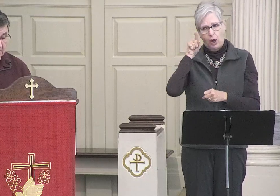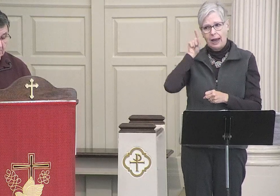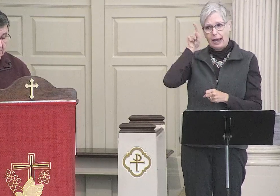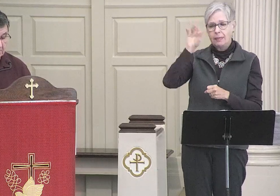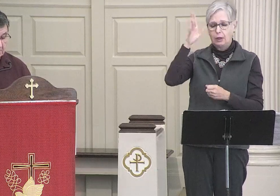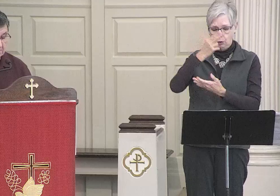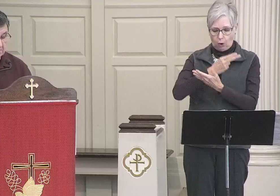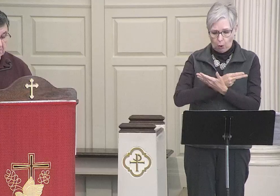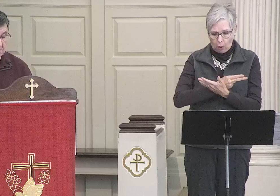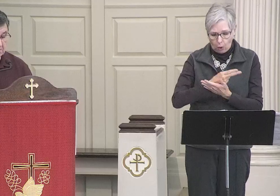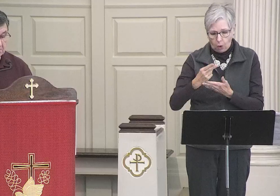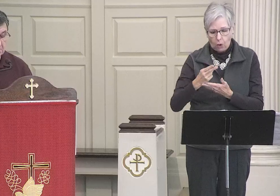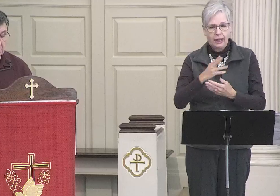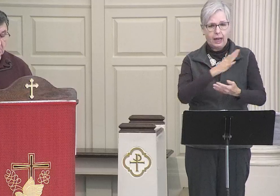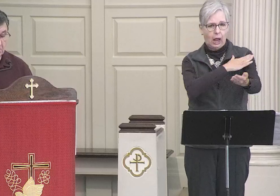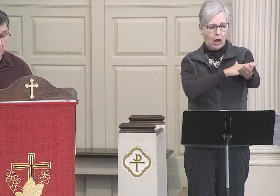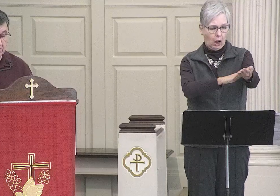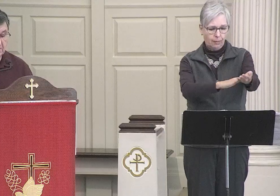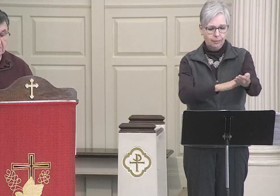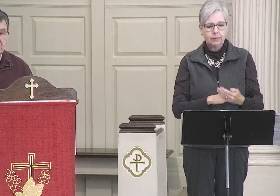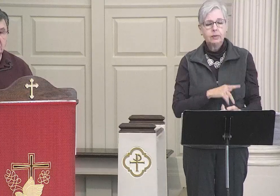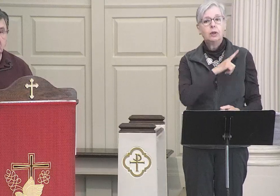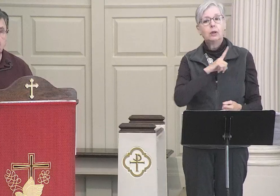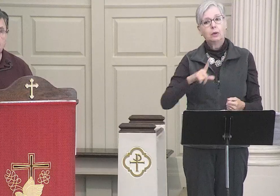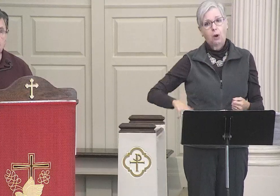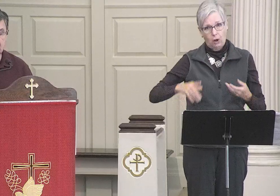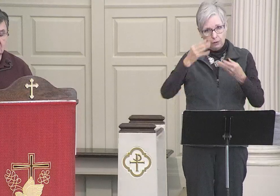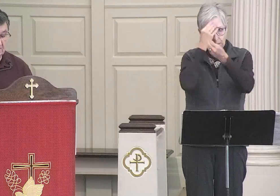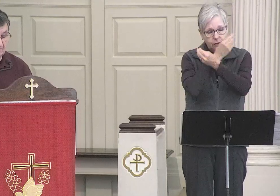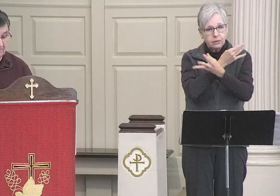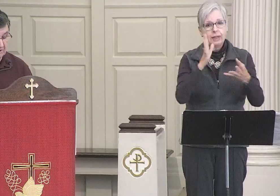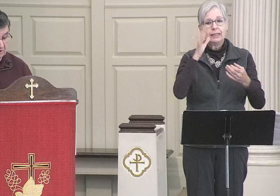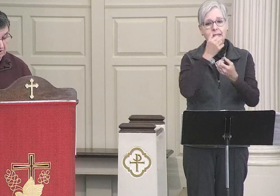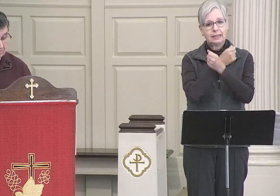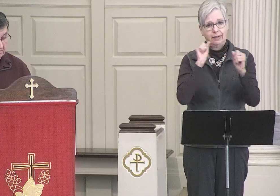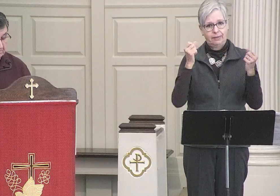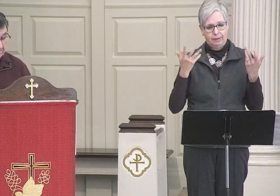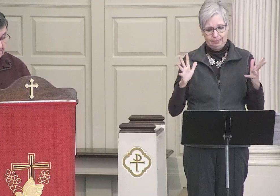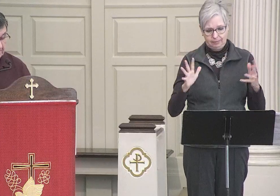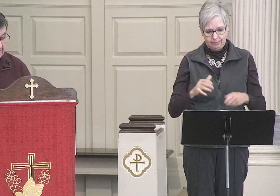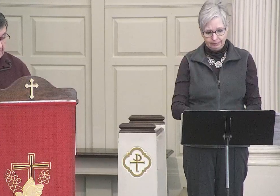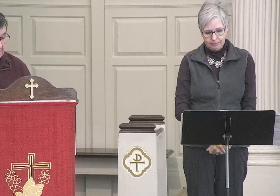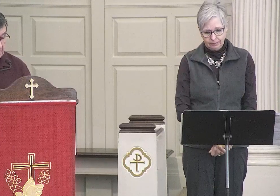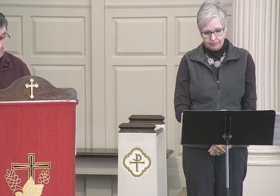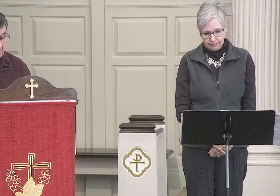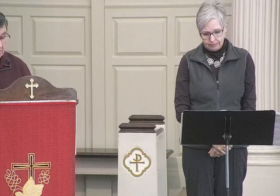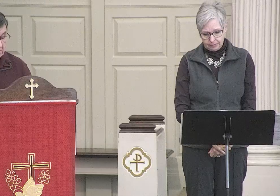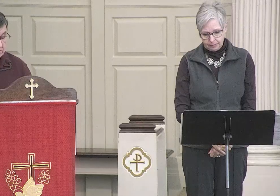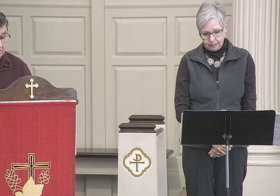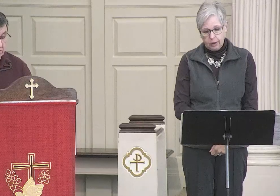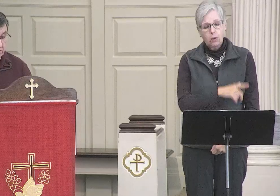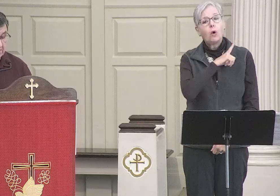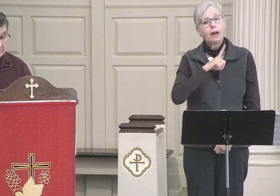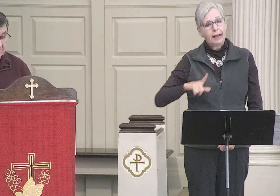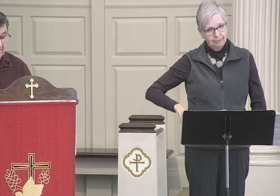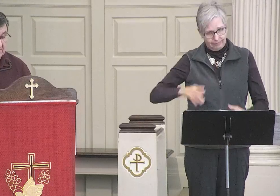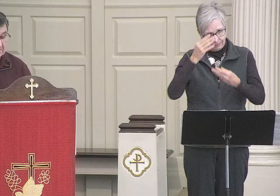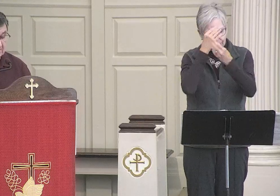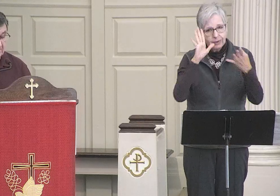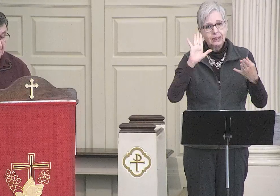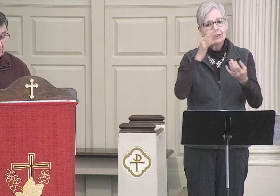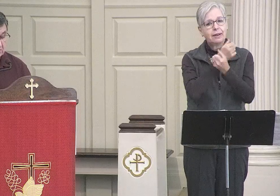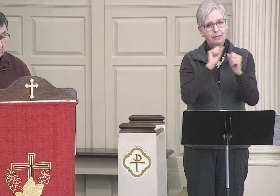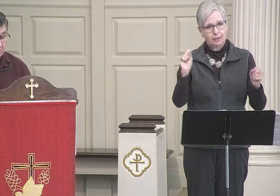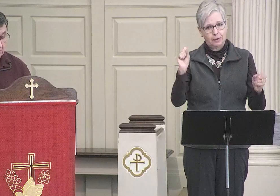holy arm. The Lord has made known his salvation. The Lord has made